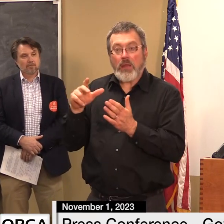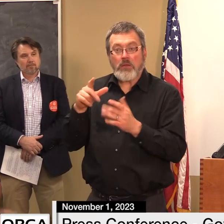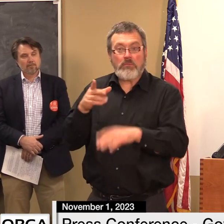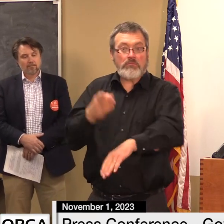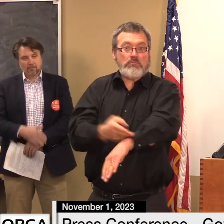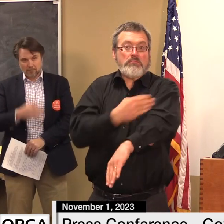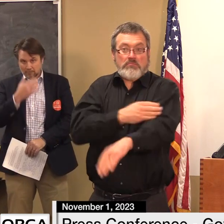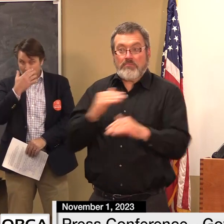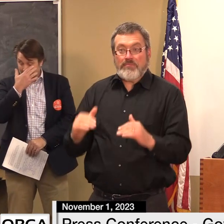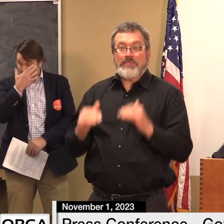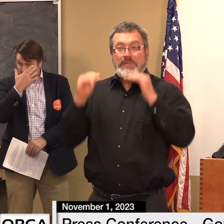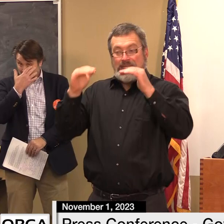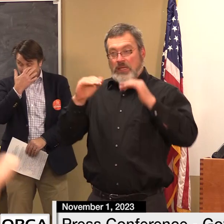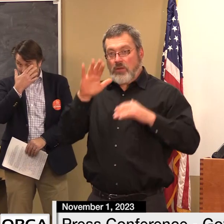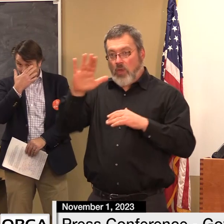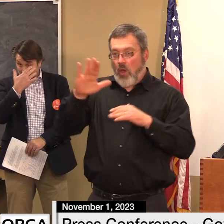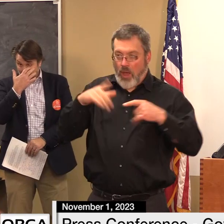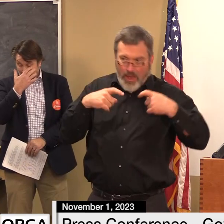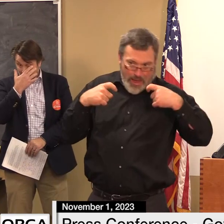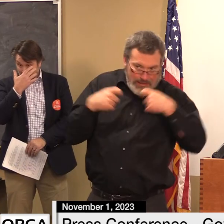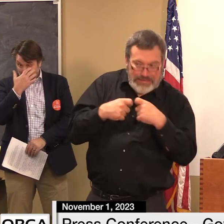your utility bill.